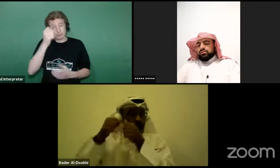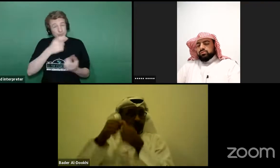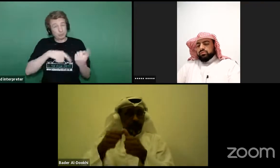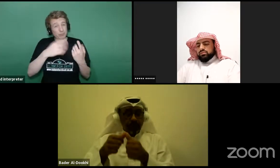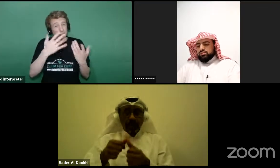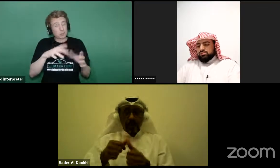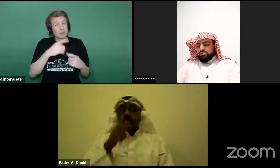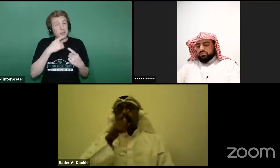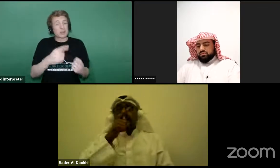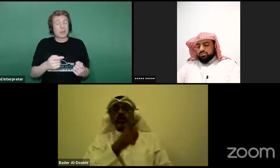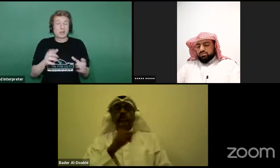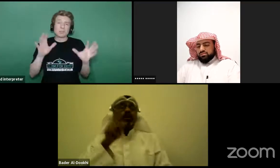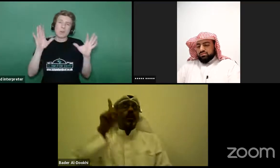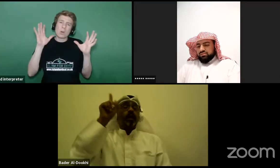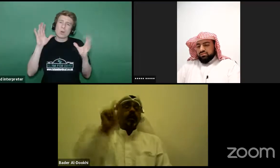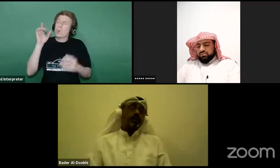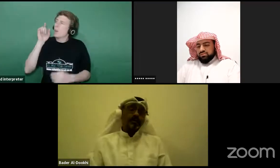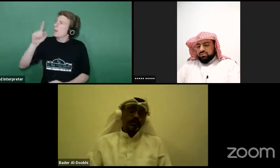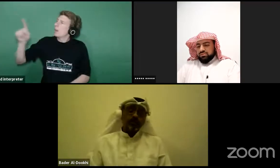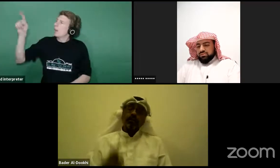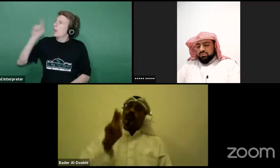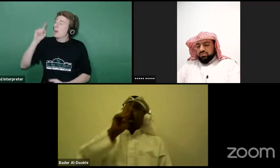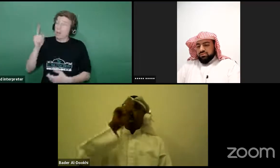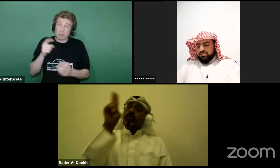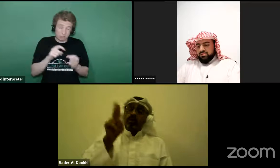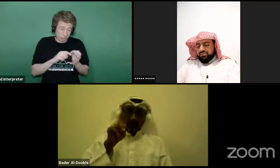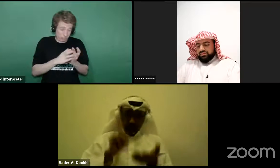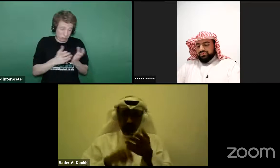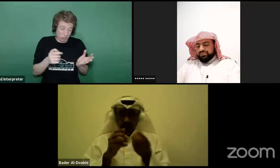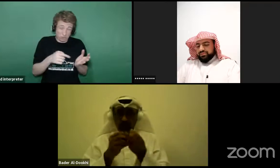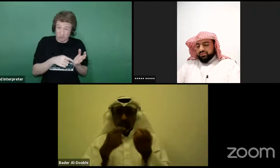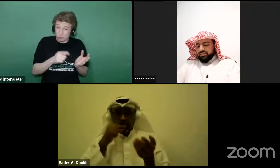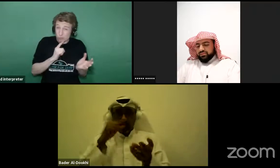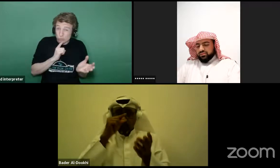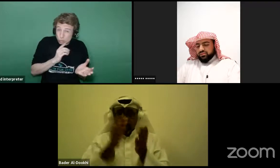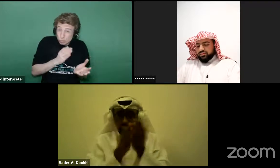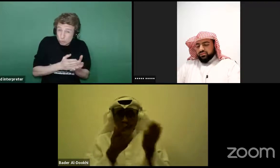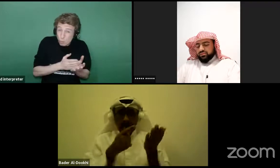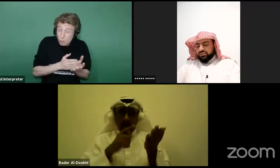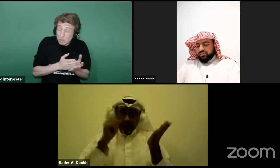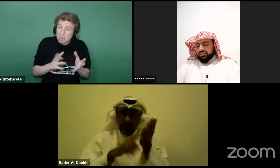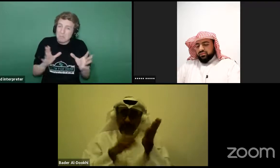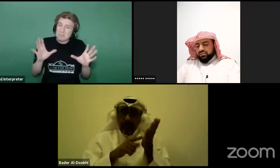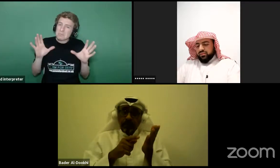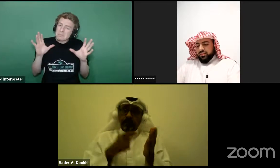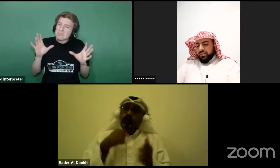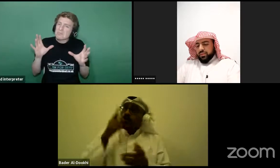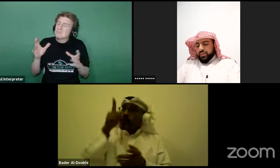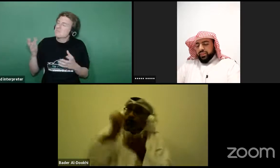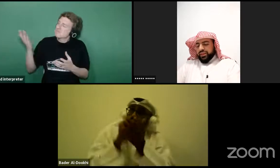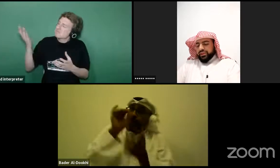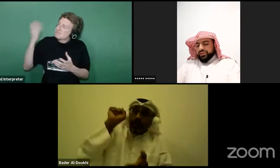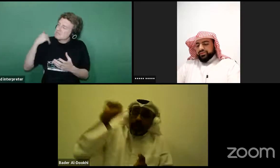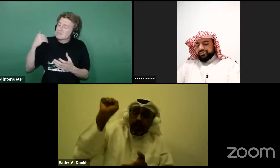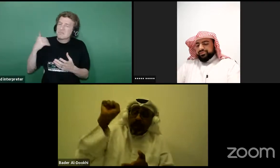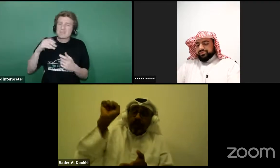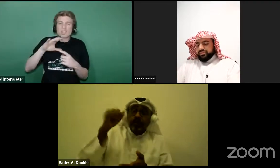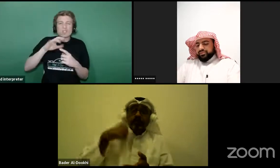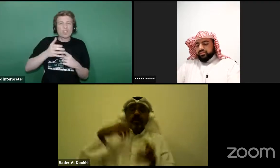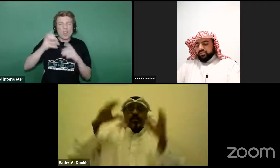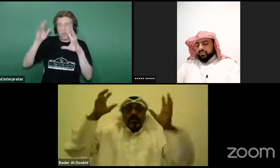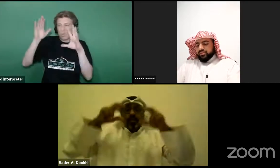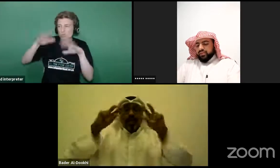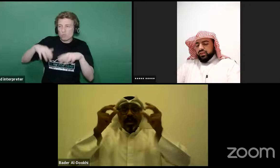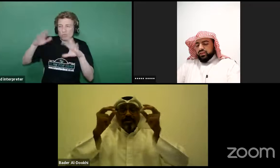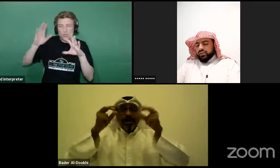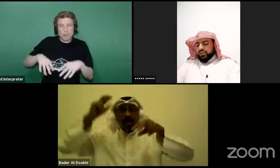"O Allah, if this, the Qur'an, is indeed the truth revealed from you, then rain down stones on us